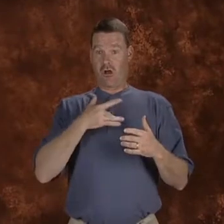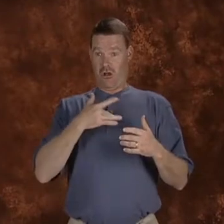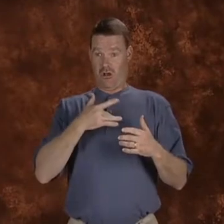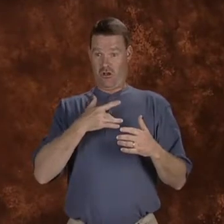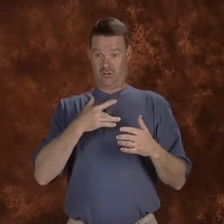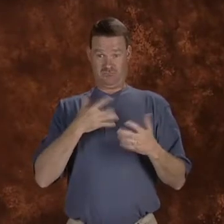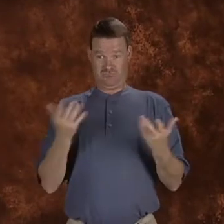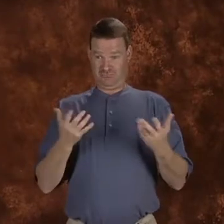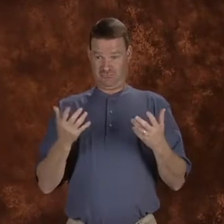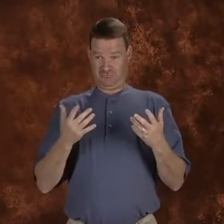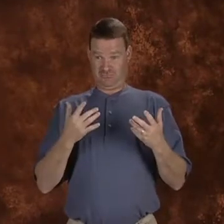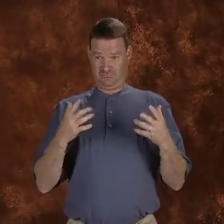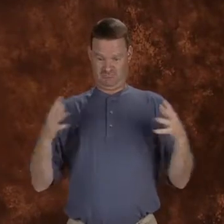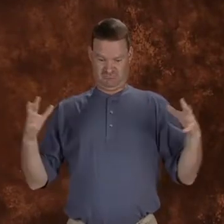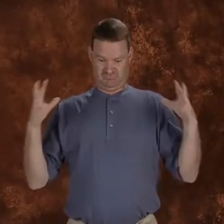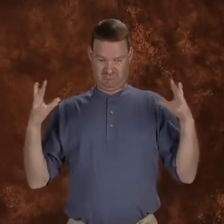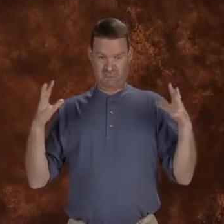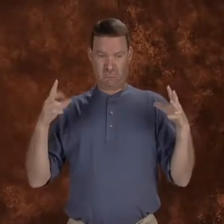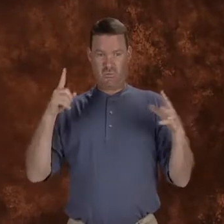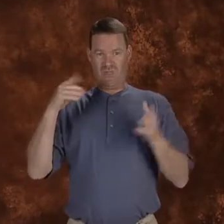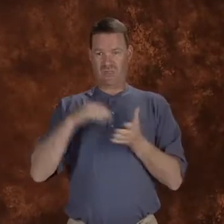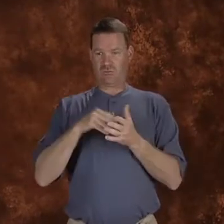heavy.